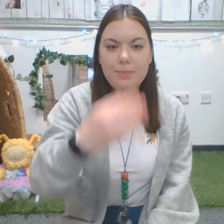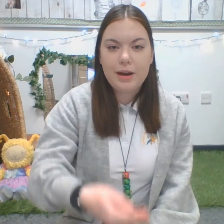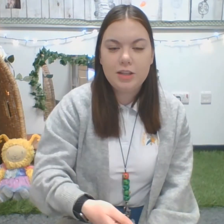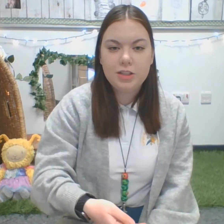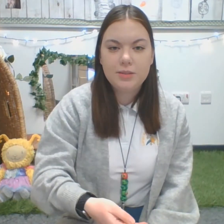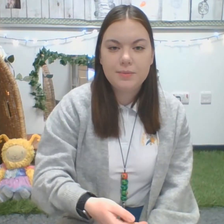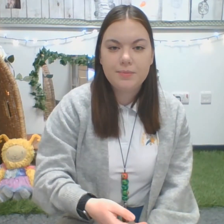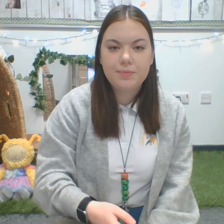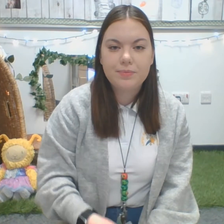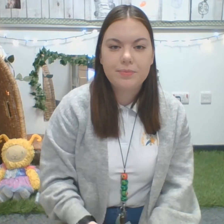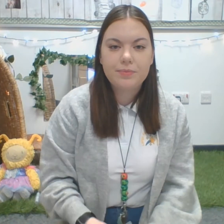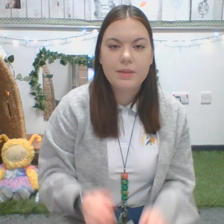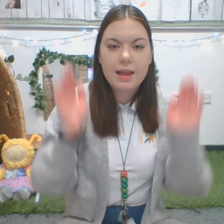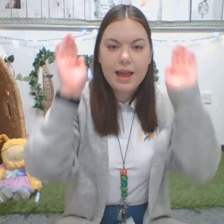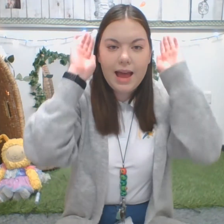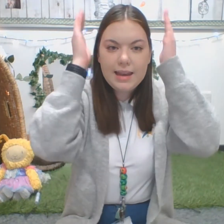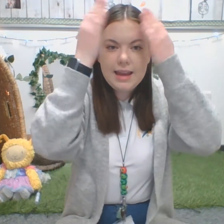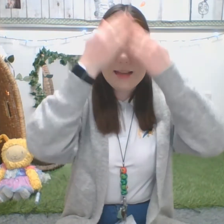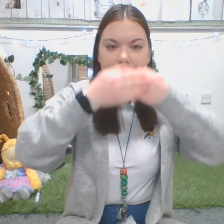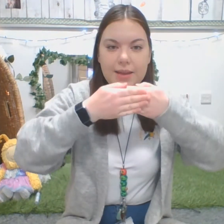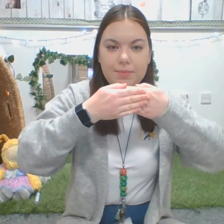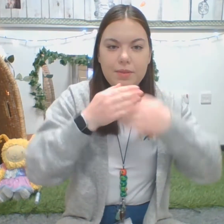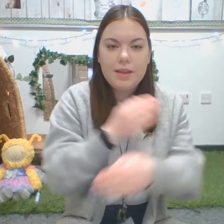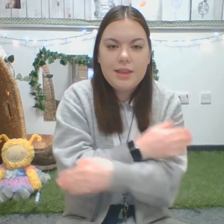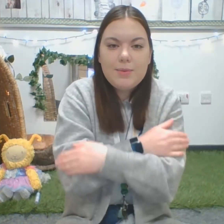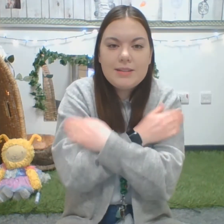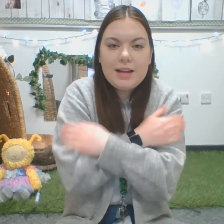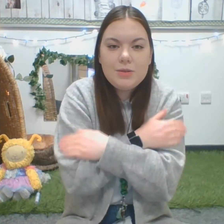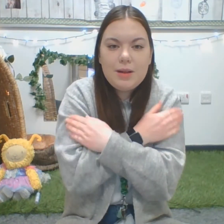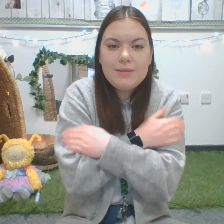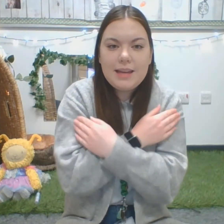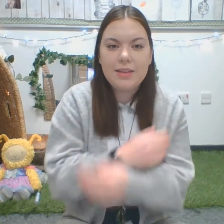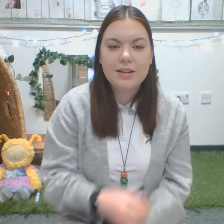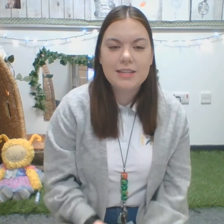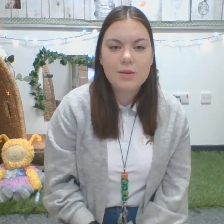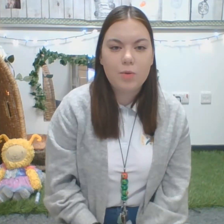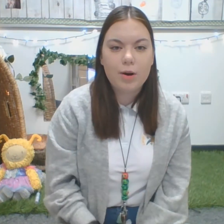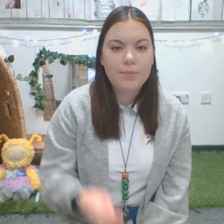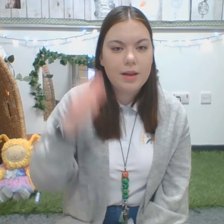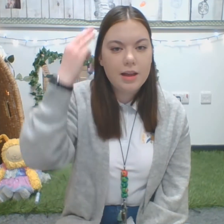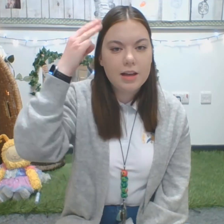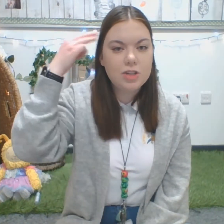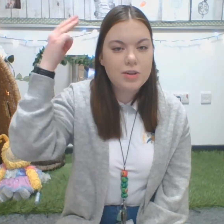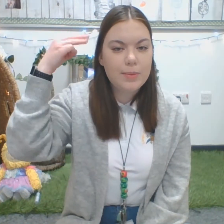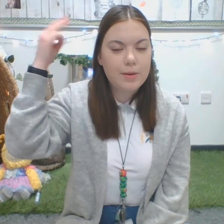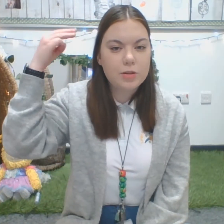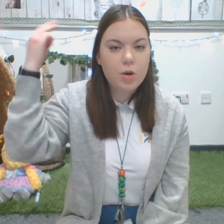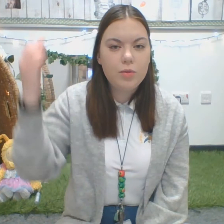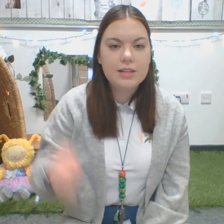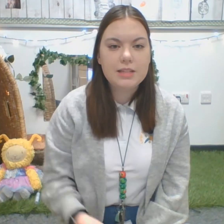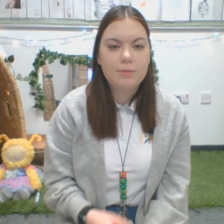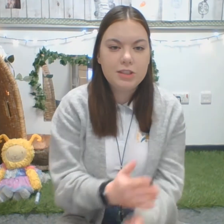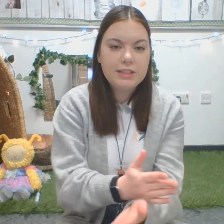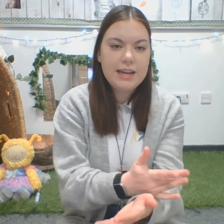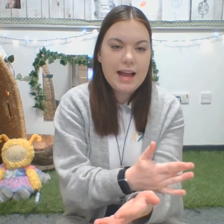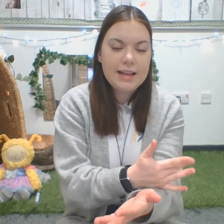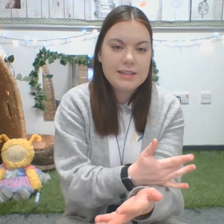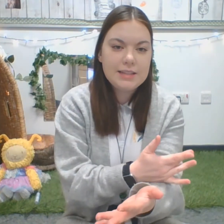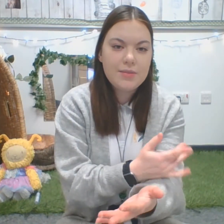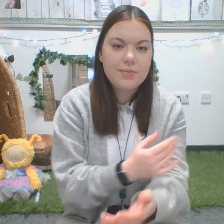bridge. At night time, they would cuddle up together to keep warm and dream about all the scrumptious grass they